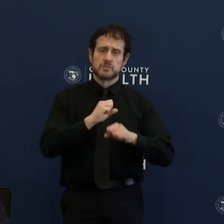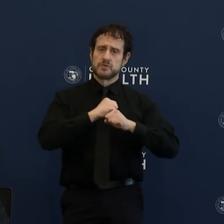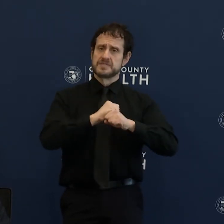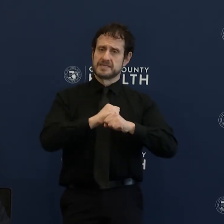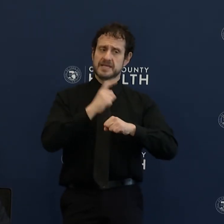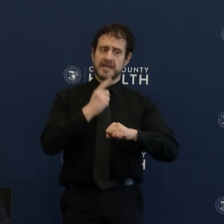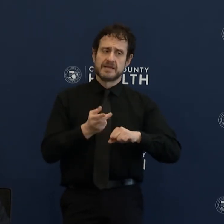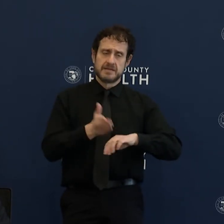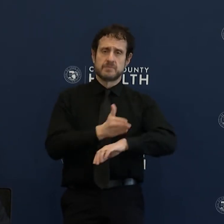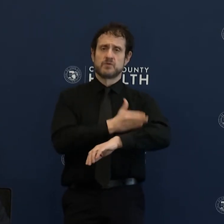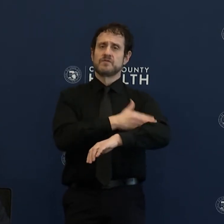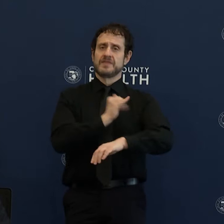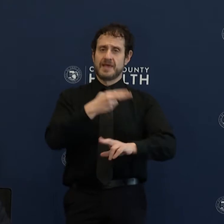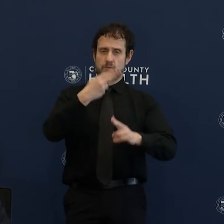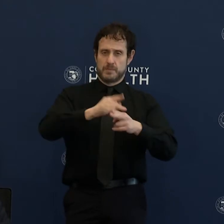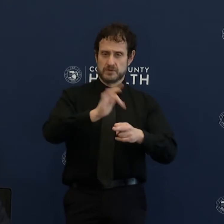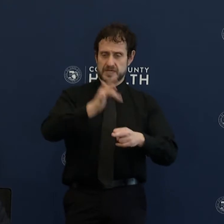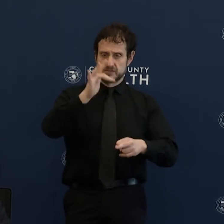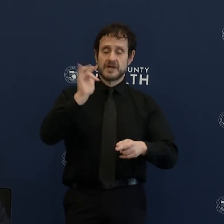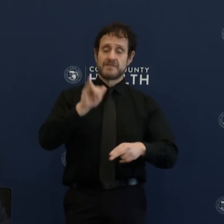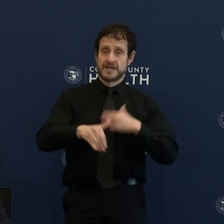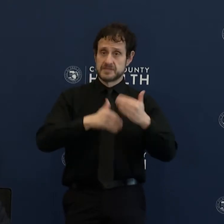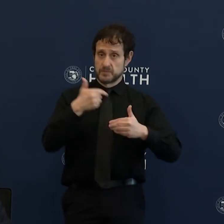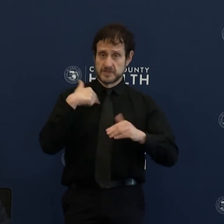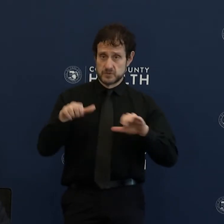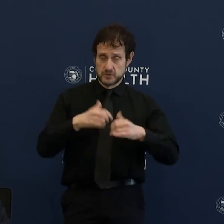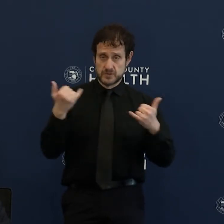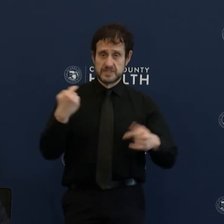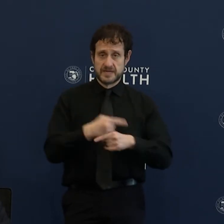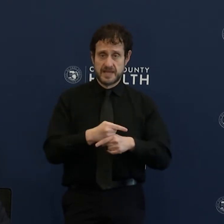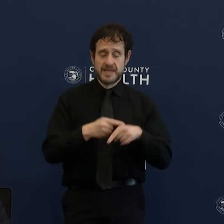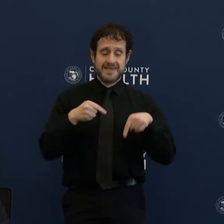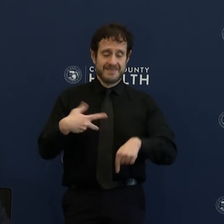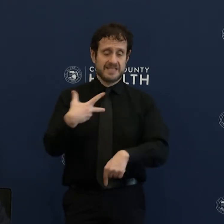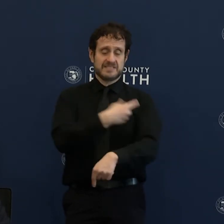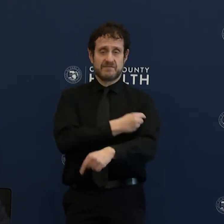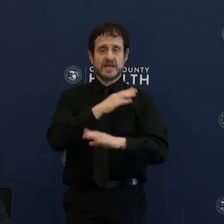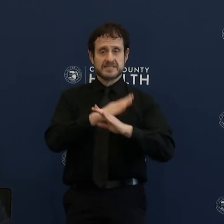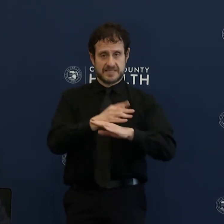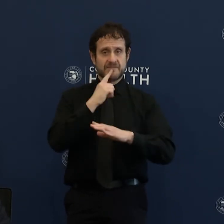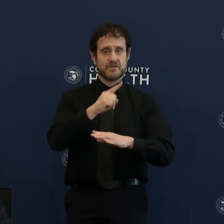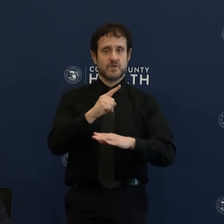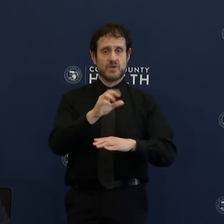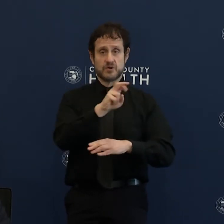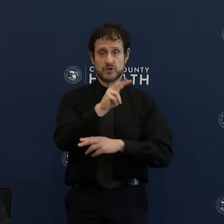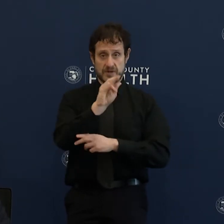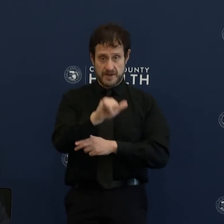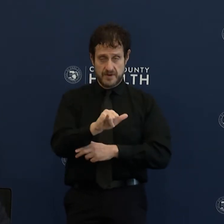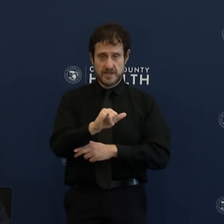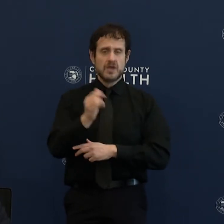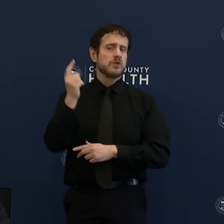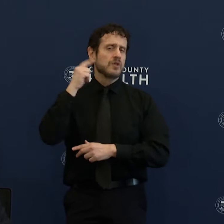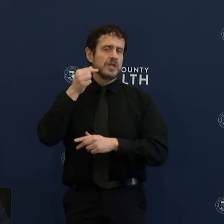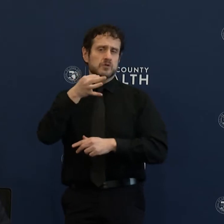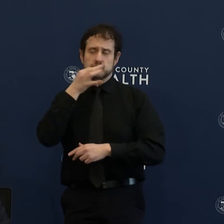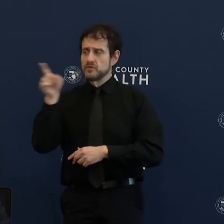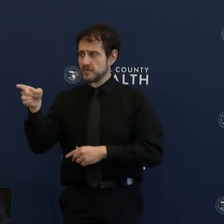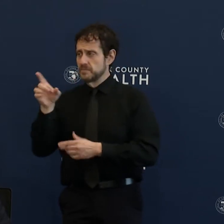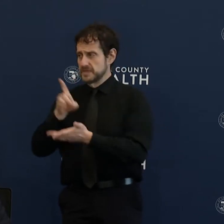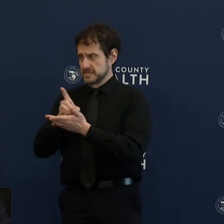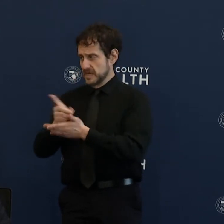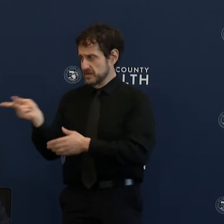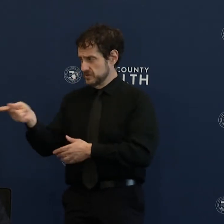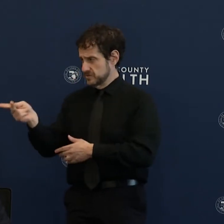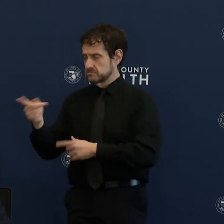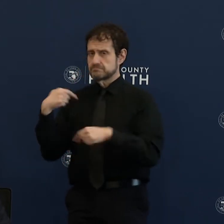And that starts with the processes that we're doing here today in this vaccine program for Cook County. You will hear shortly from Dr. Joshi and Dr. Rubin, who have